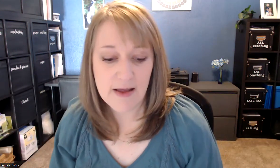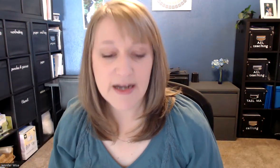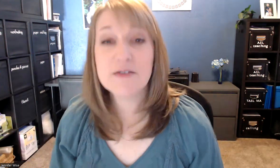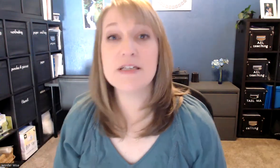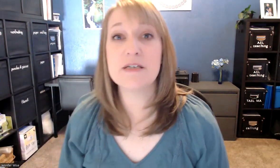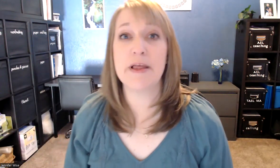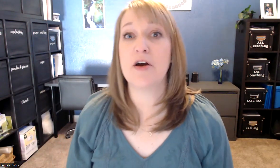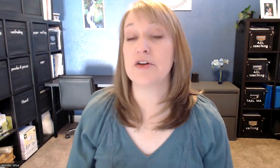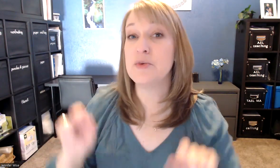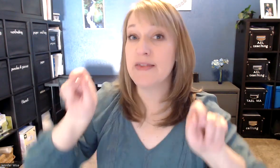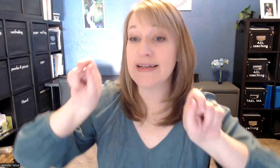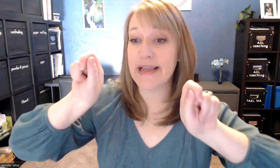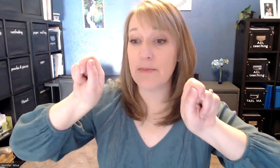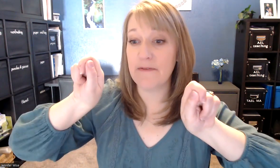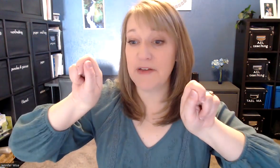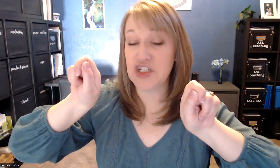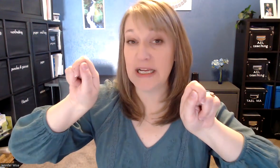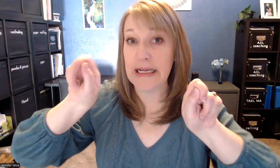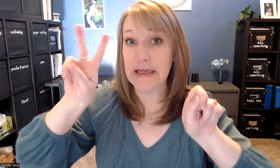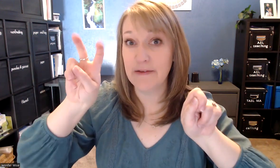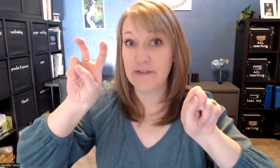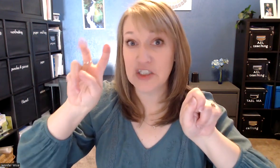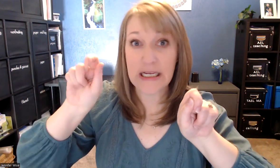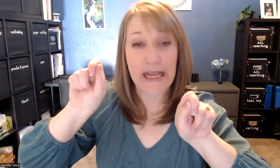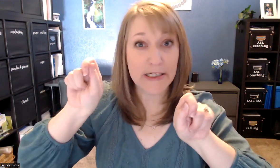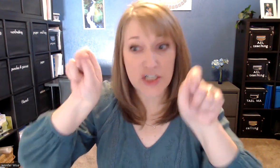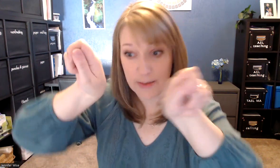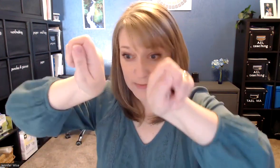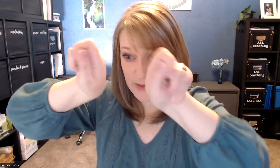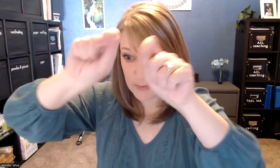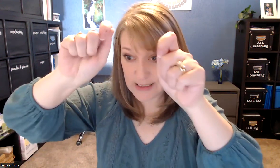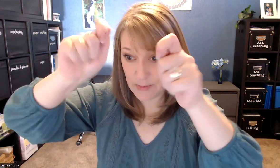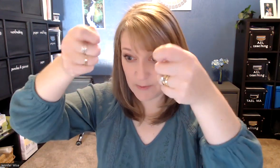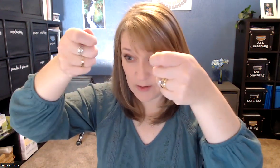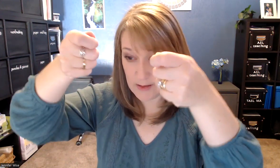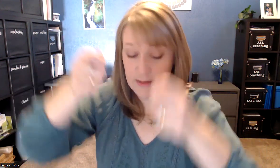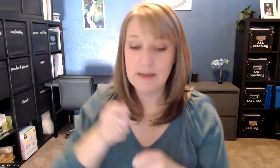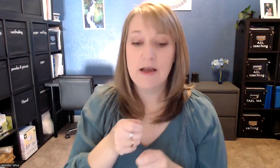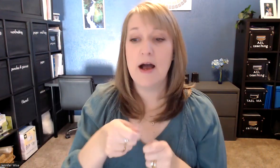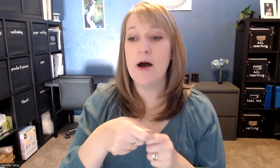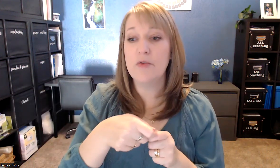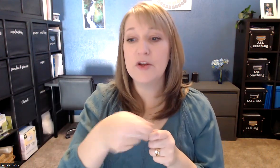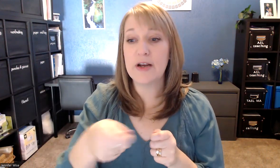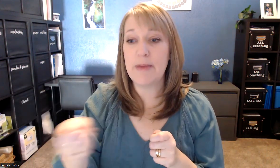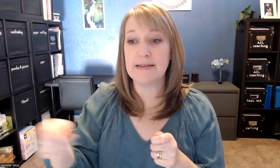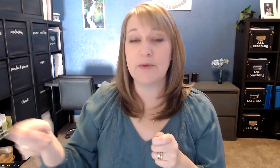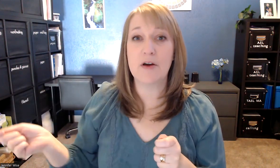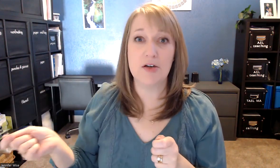The next one is to play cards. You want that same fishing hand shape that we did before, only you're going to pass out the